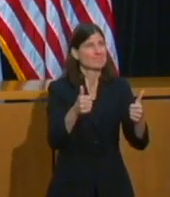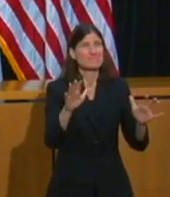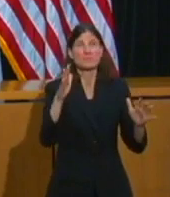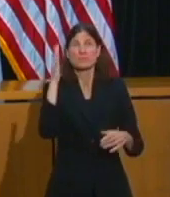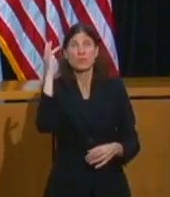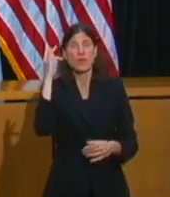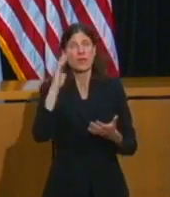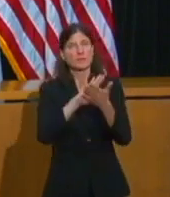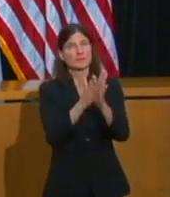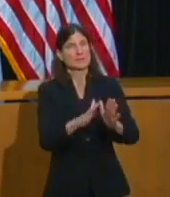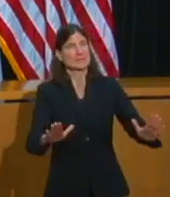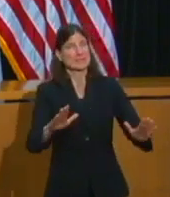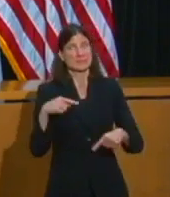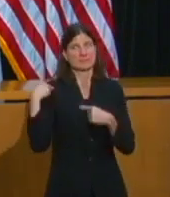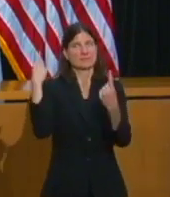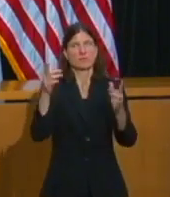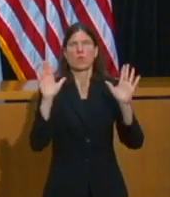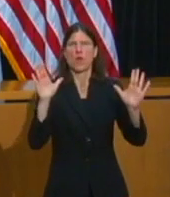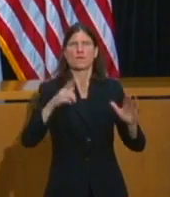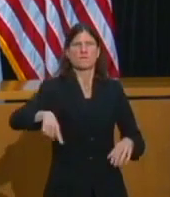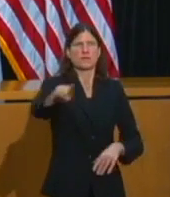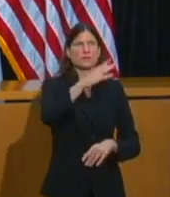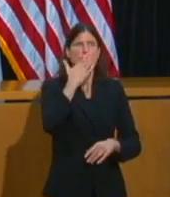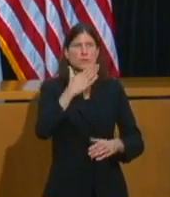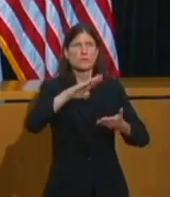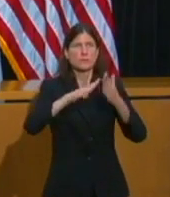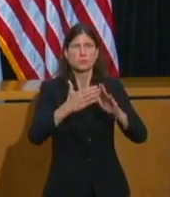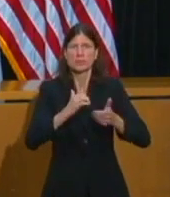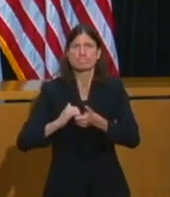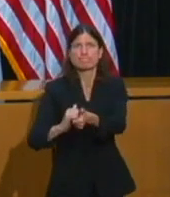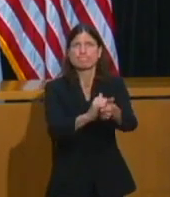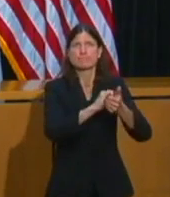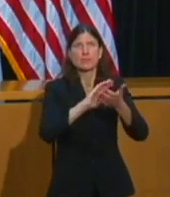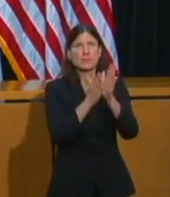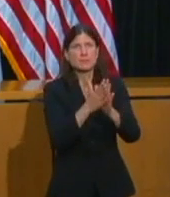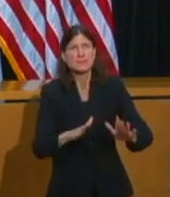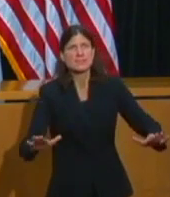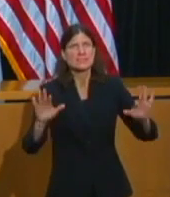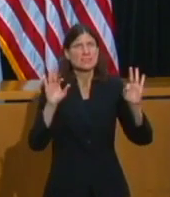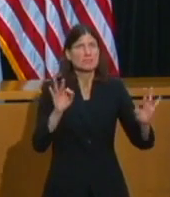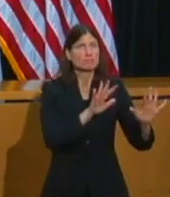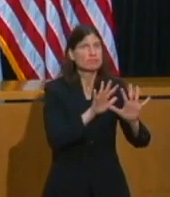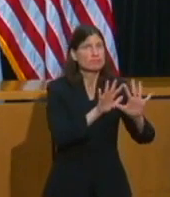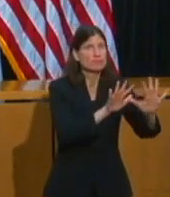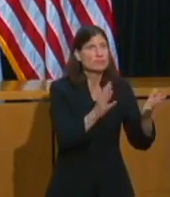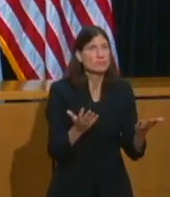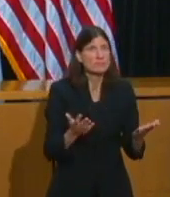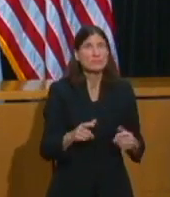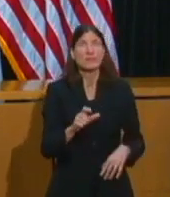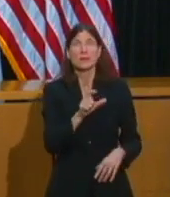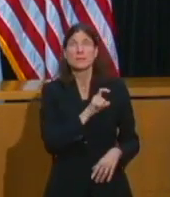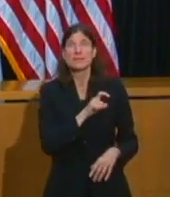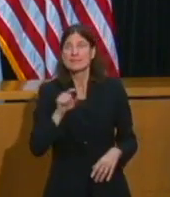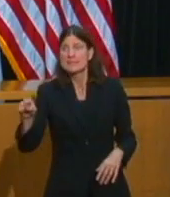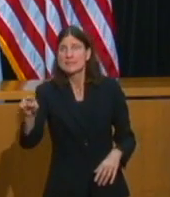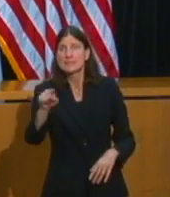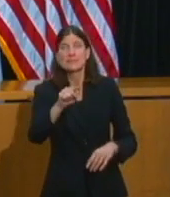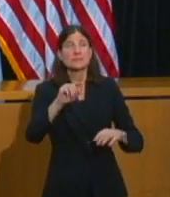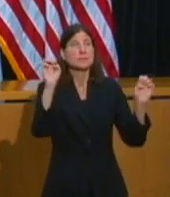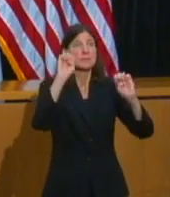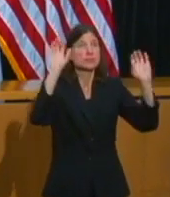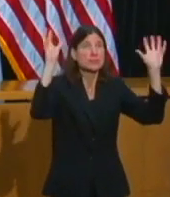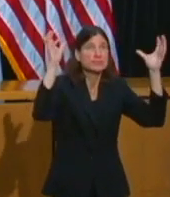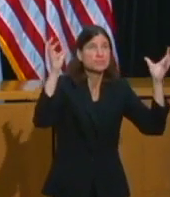safely. I also want to thank the men and women in uniform, including law enforcement, EMS, fire, and the National